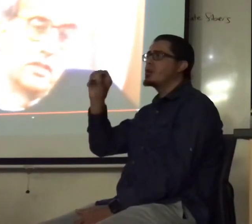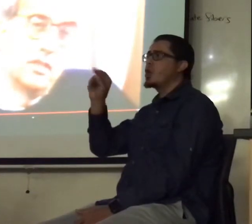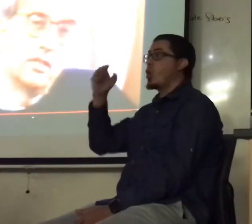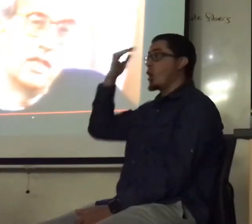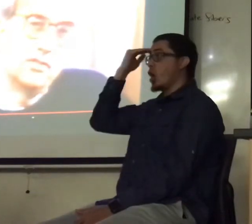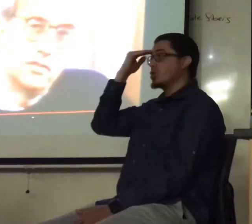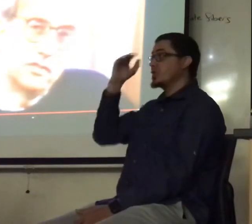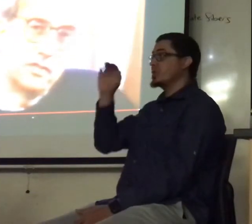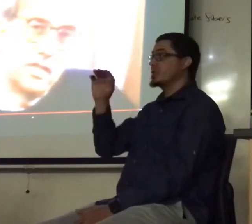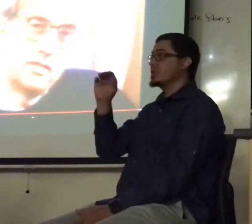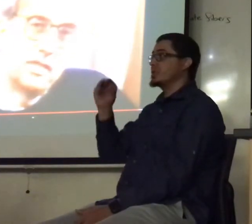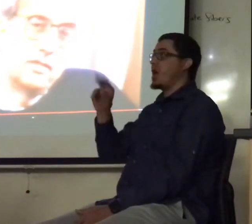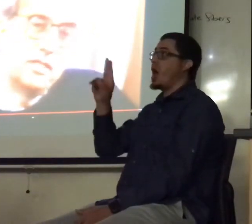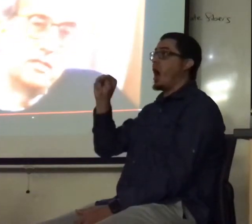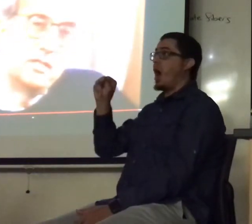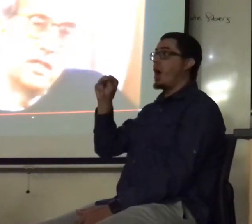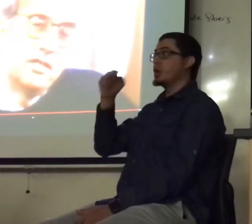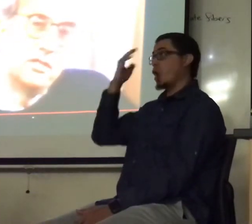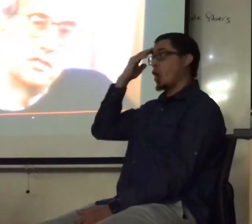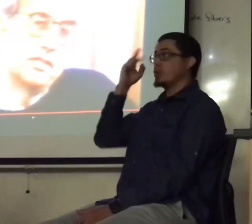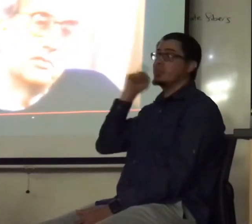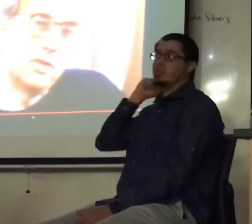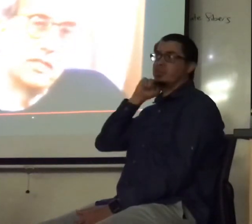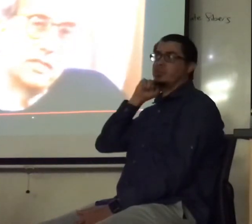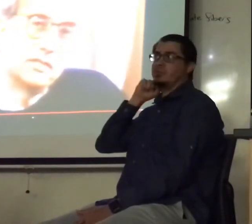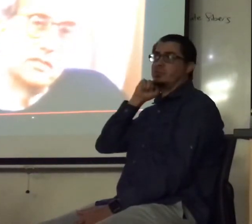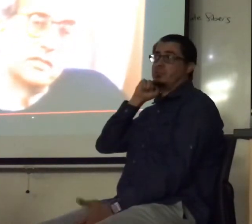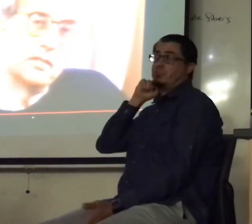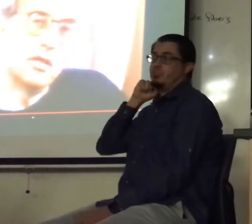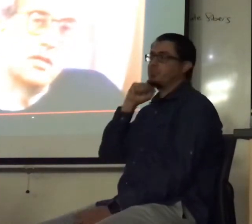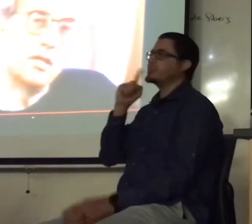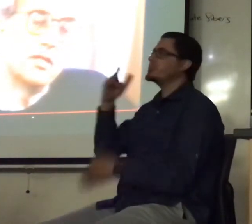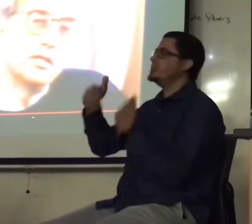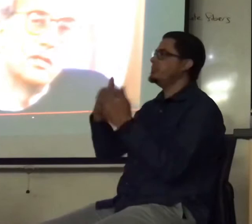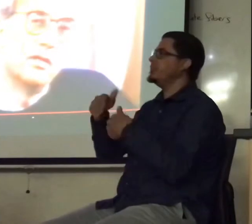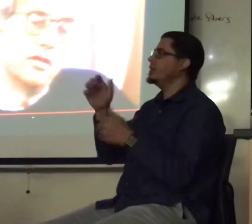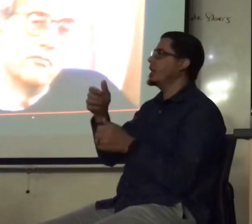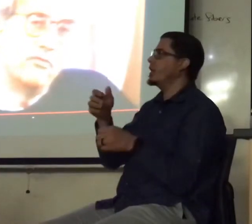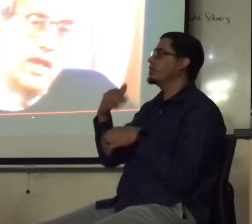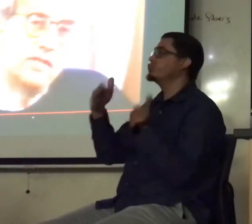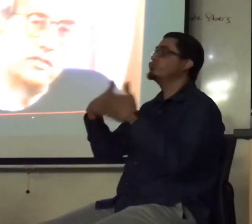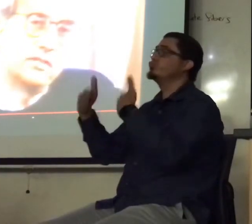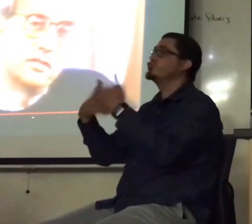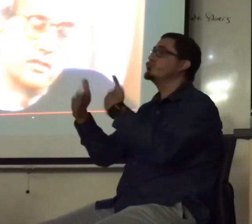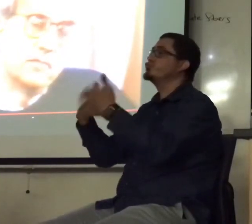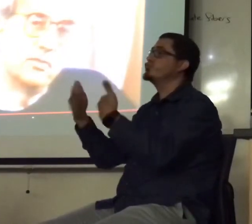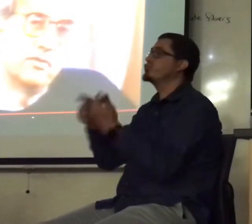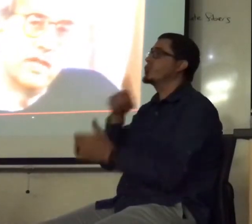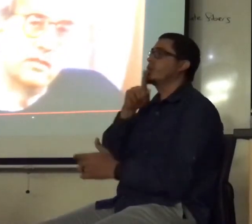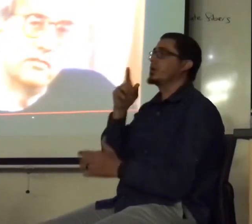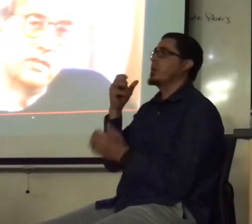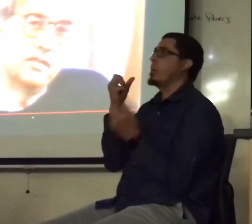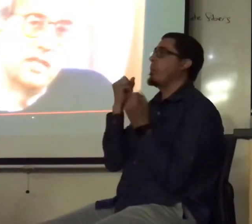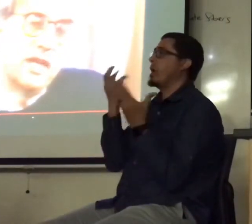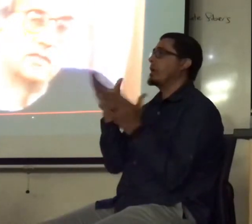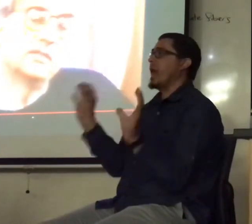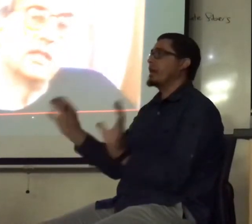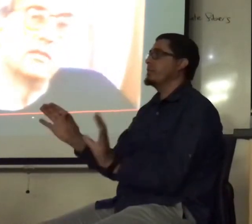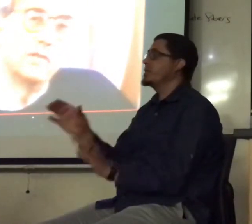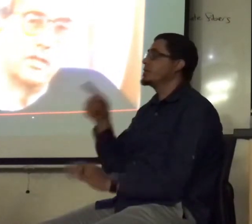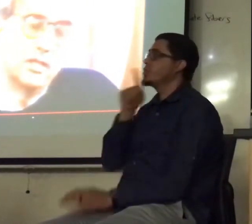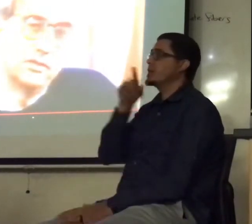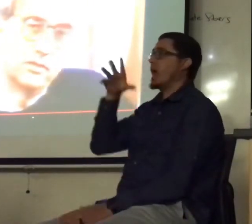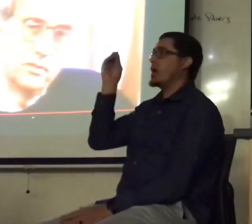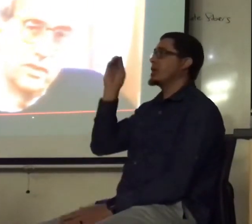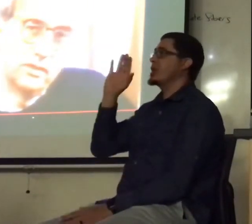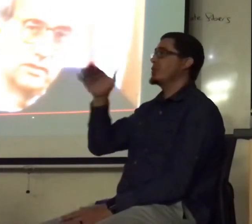semi-independent agents, and that these agents, these processes can carry on a vast number of activities